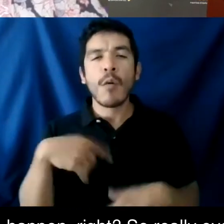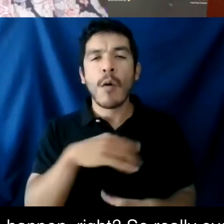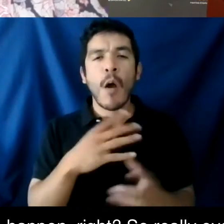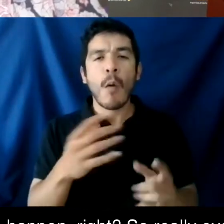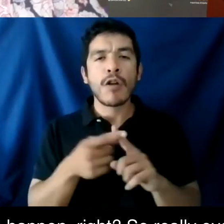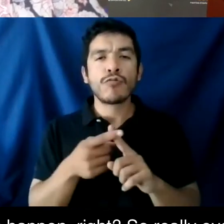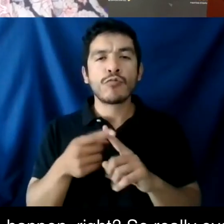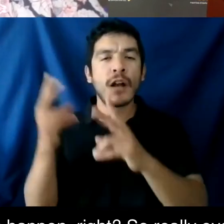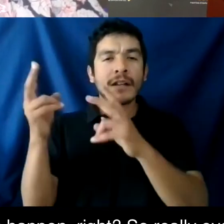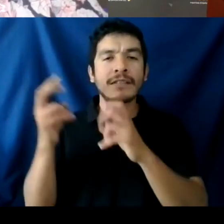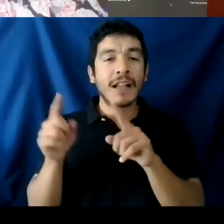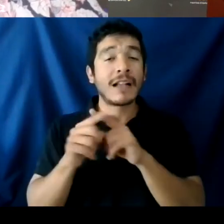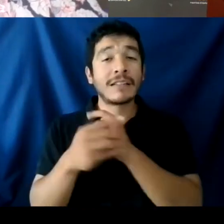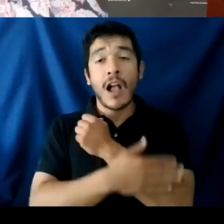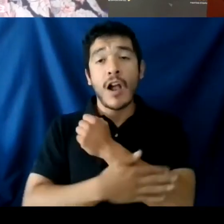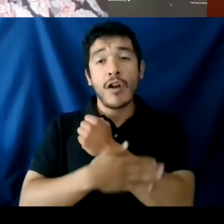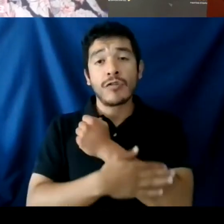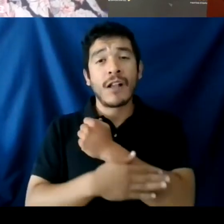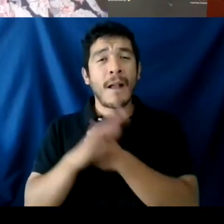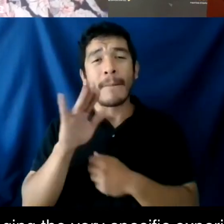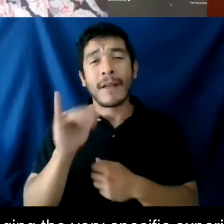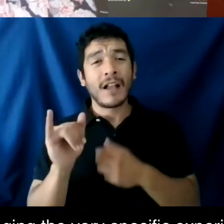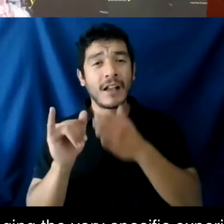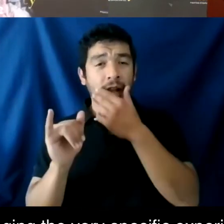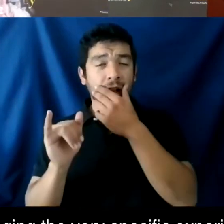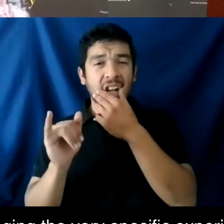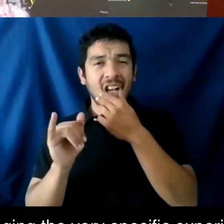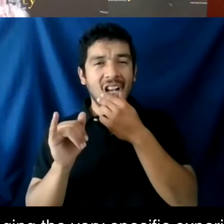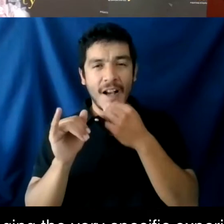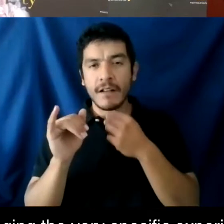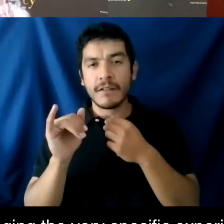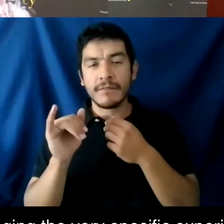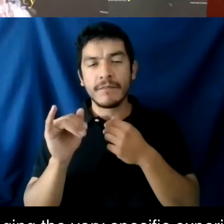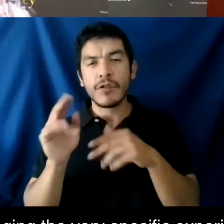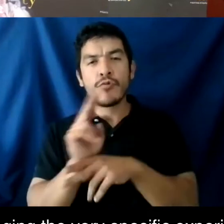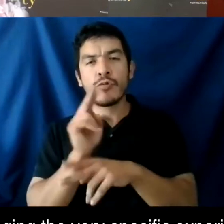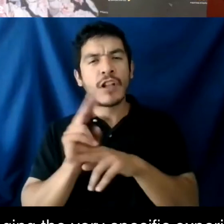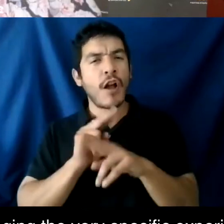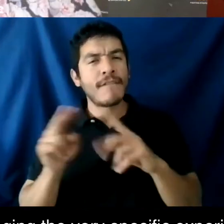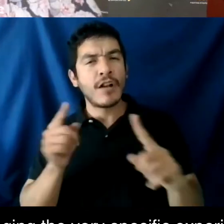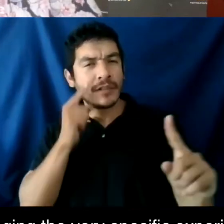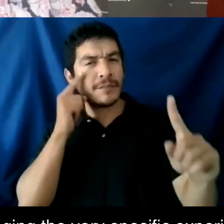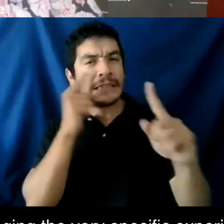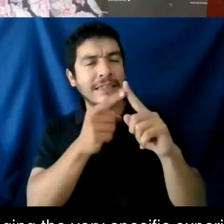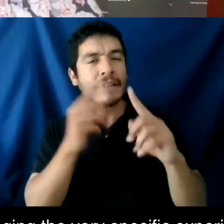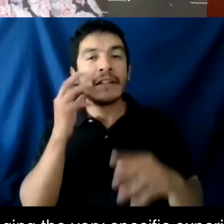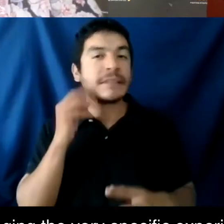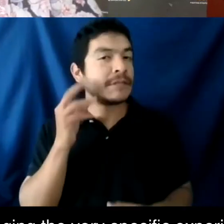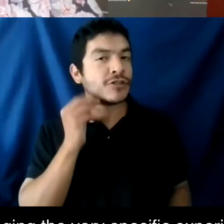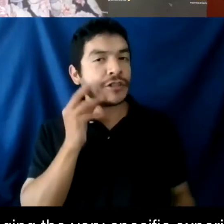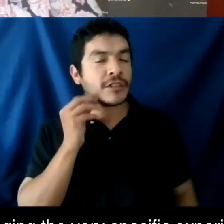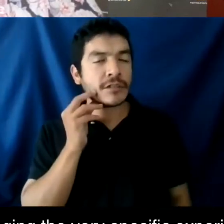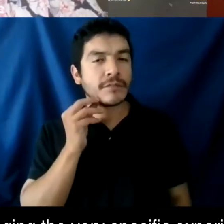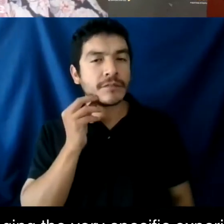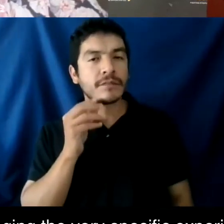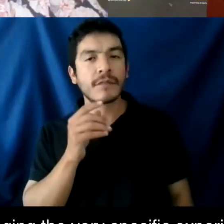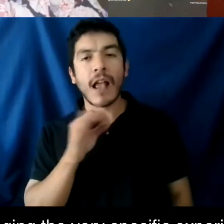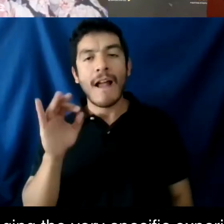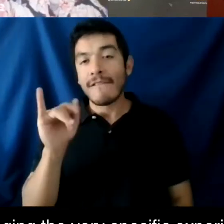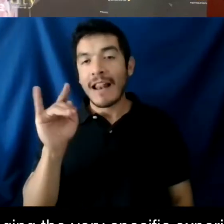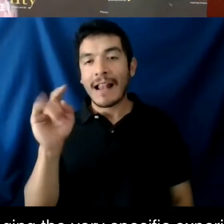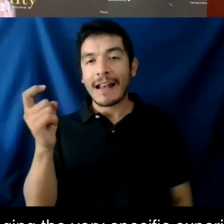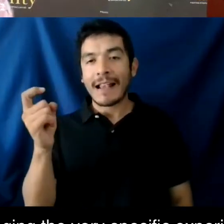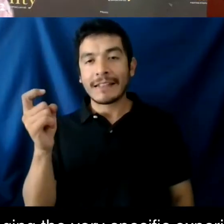as a country by leveraging the very specific experience of the Latinx